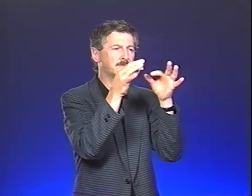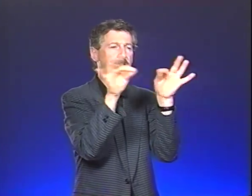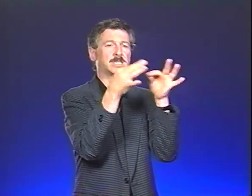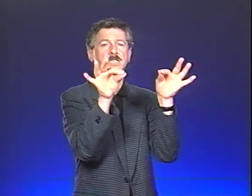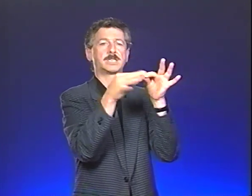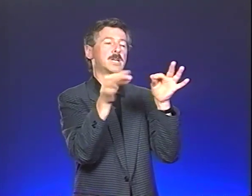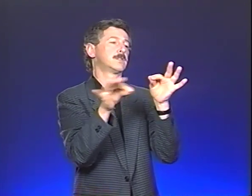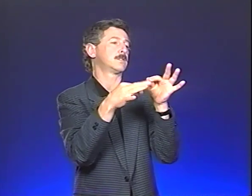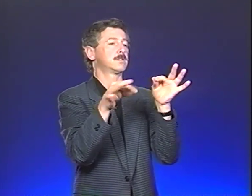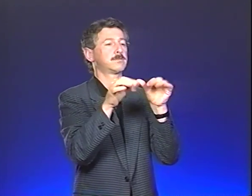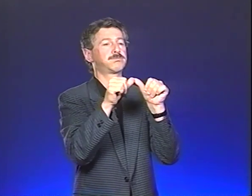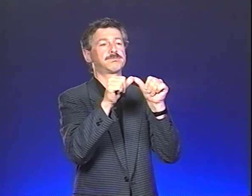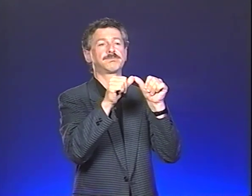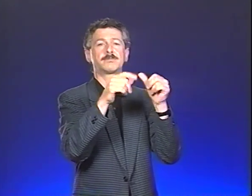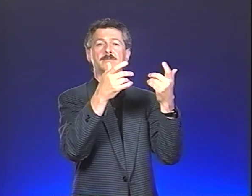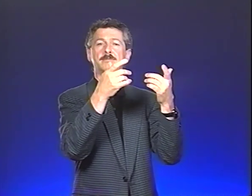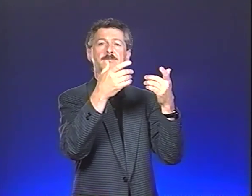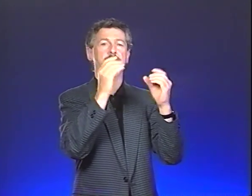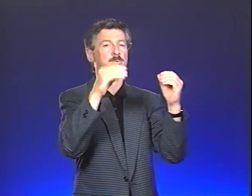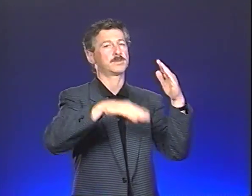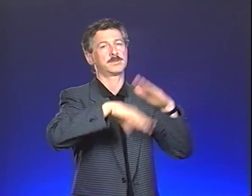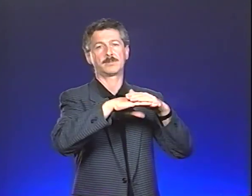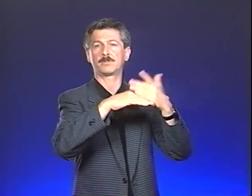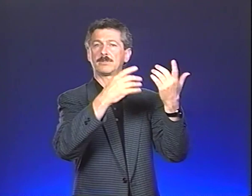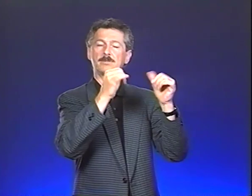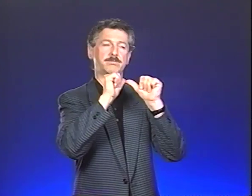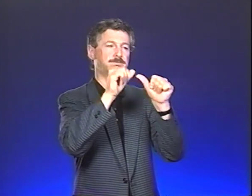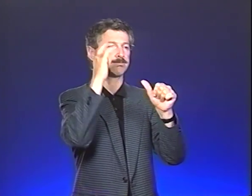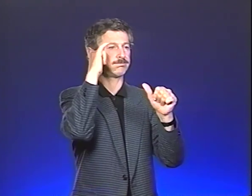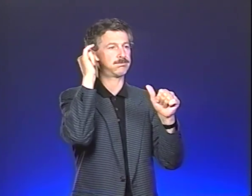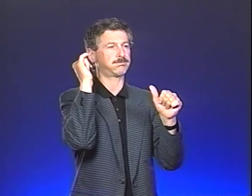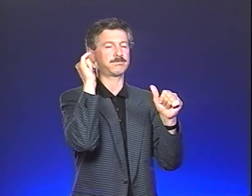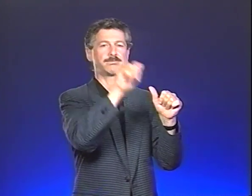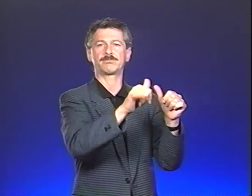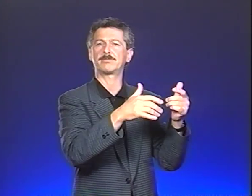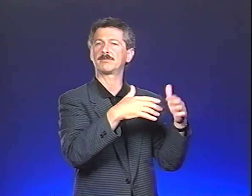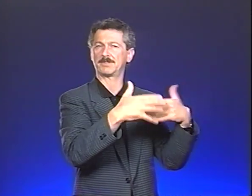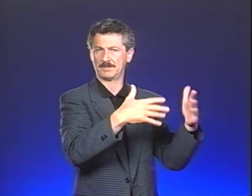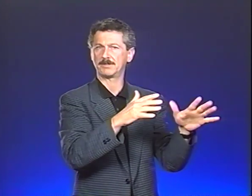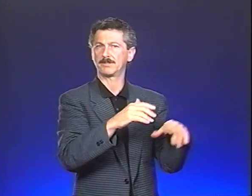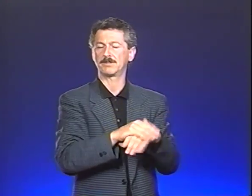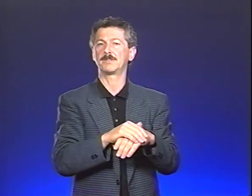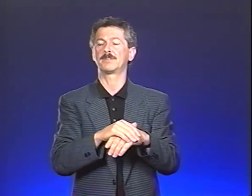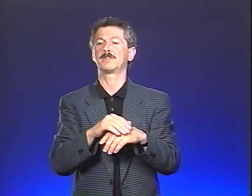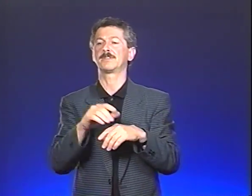to convey an infinite variety of sentences, ideas, and concepts.